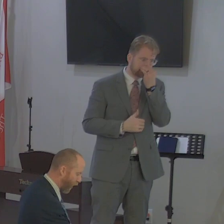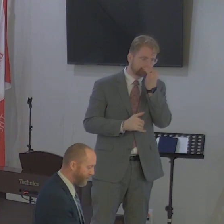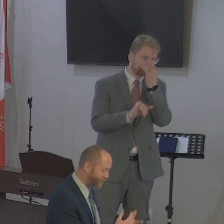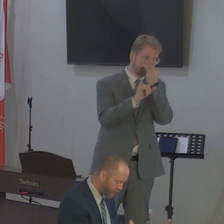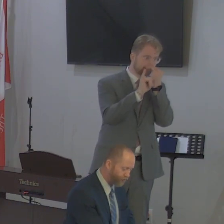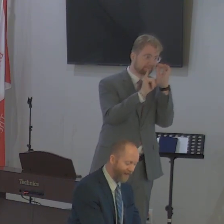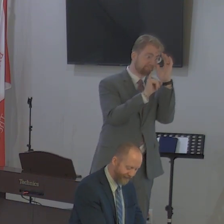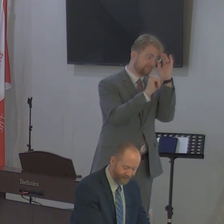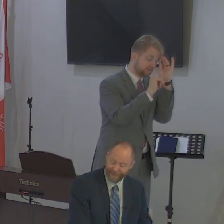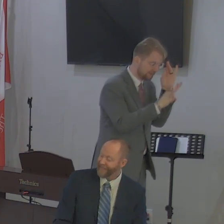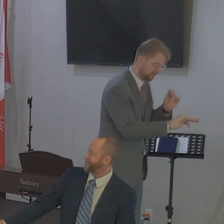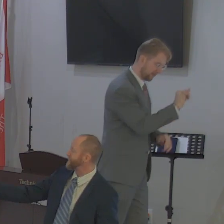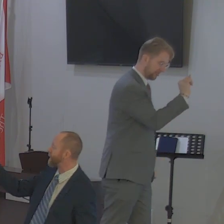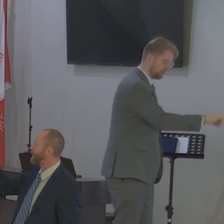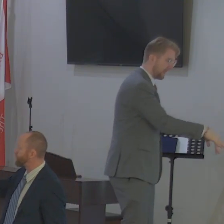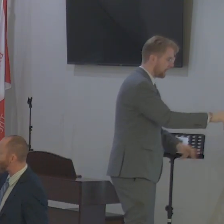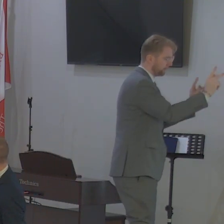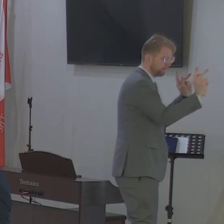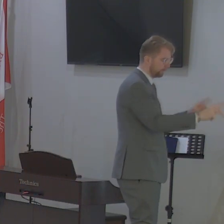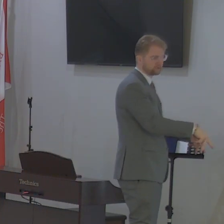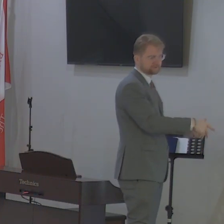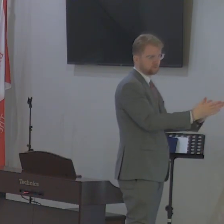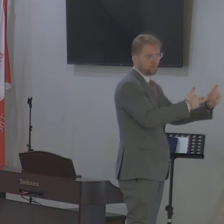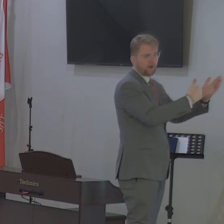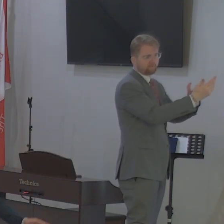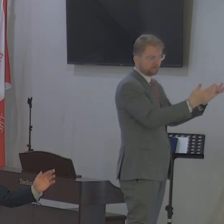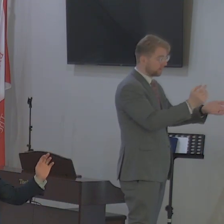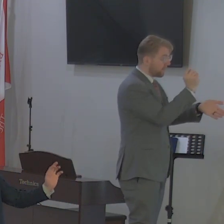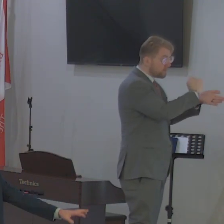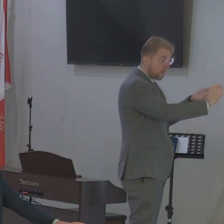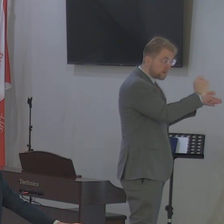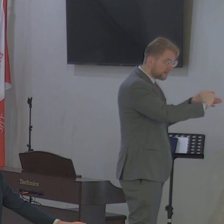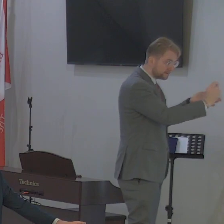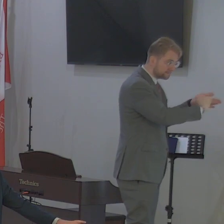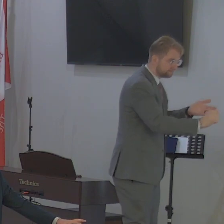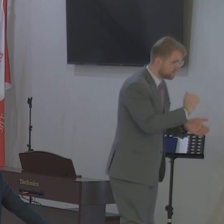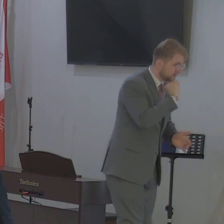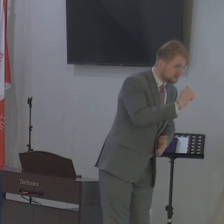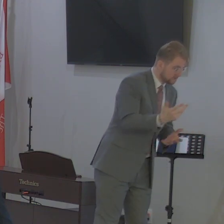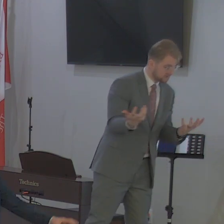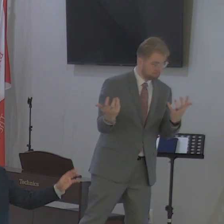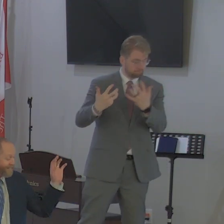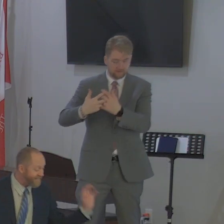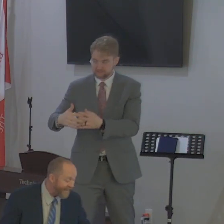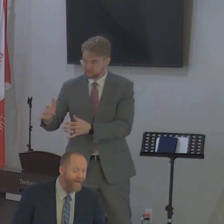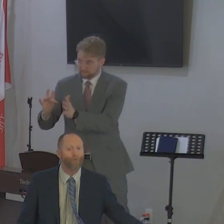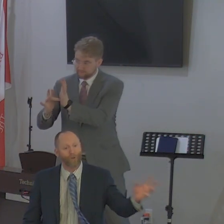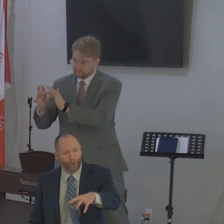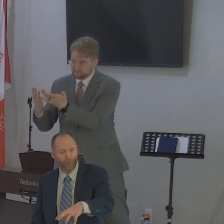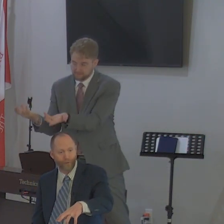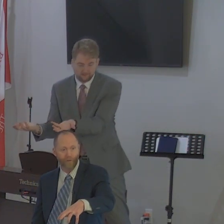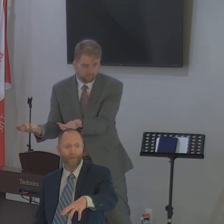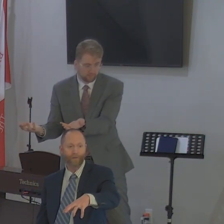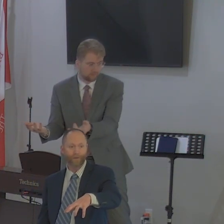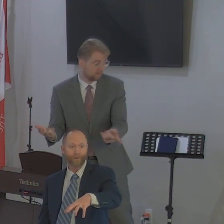Mr. So-and-so said it, and it doesn't match that, I'm not saying Mr. So-and-so is the devil, but what he gave